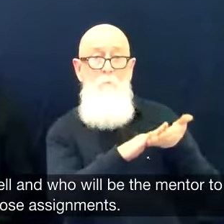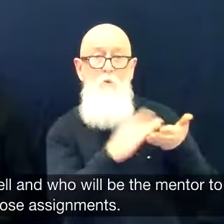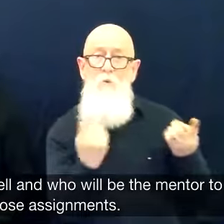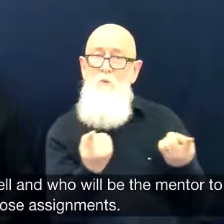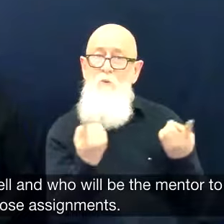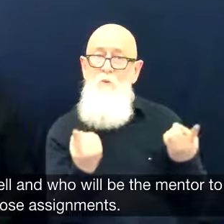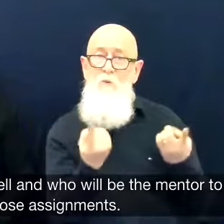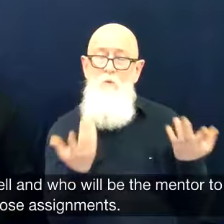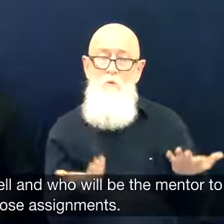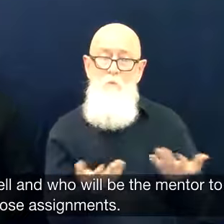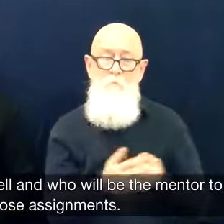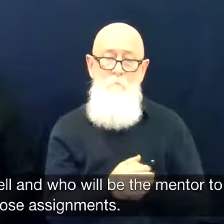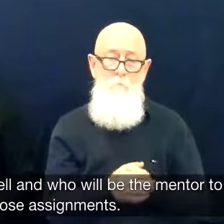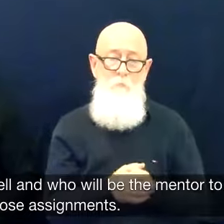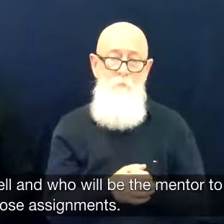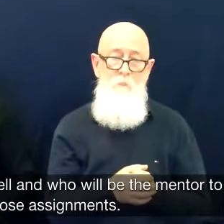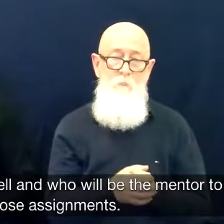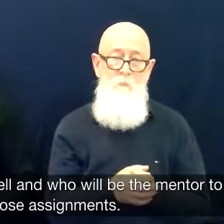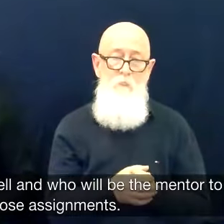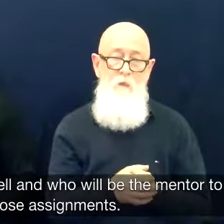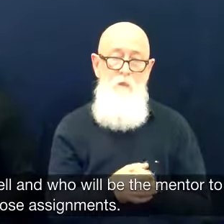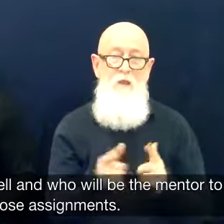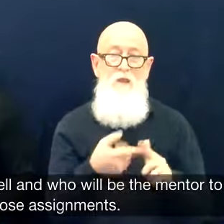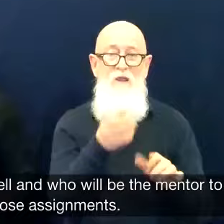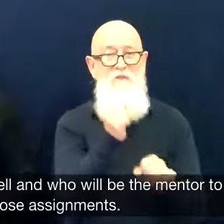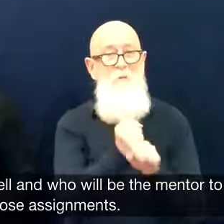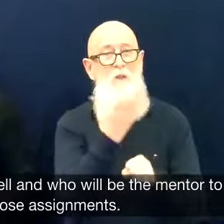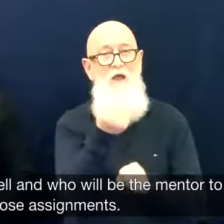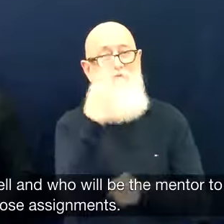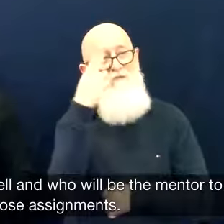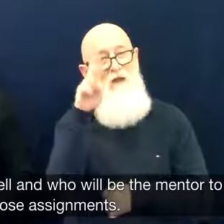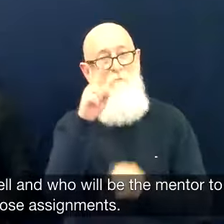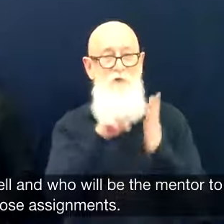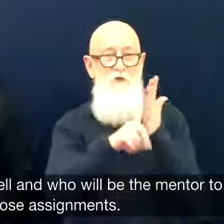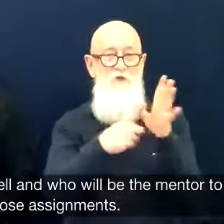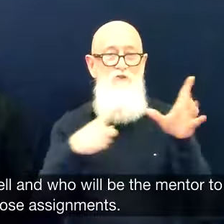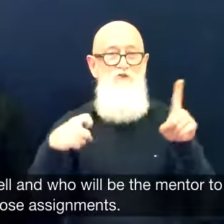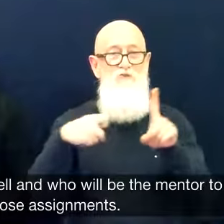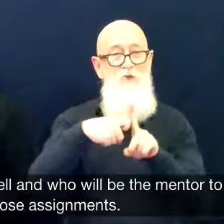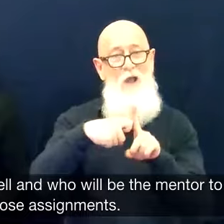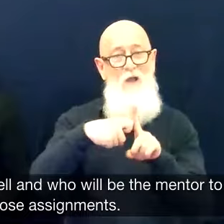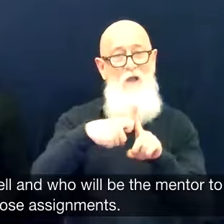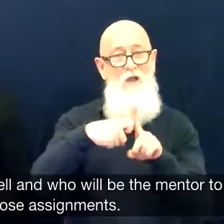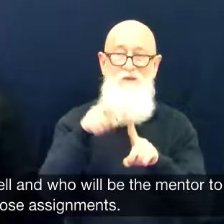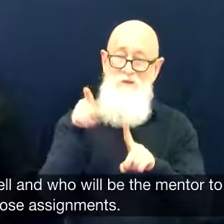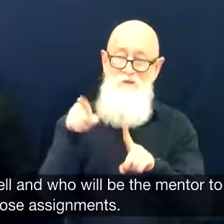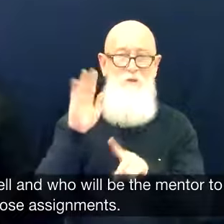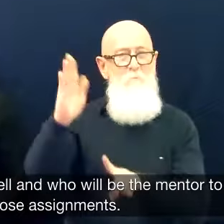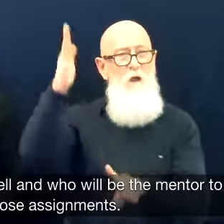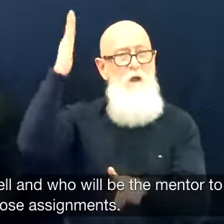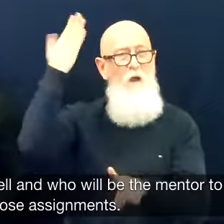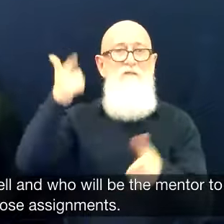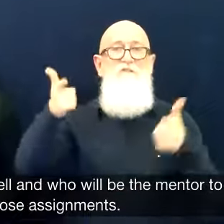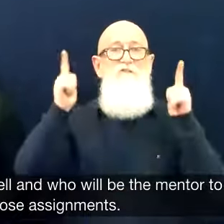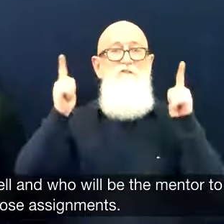And this example had Jack, who's a retired teacher. He will assist you with doing those